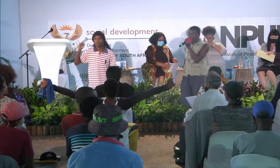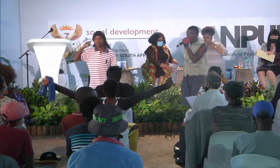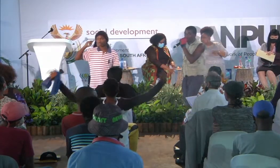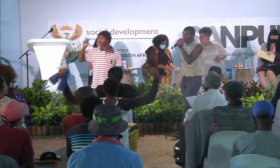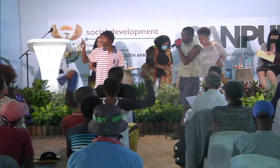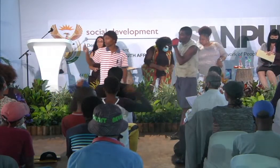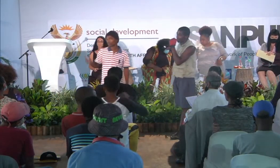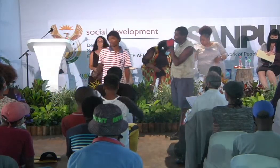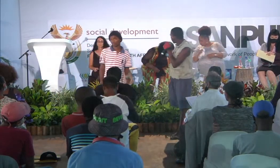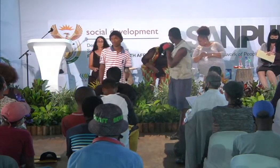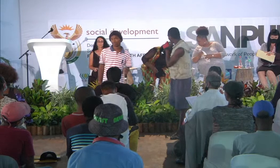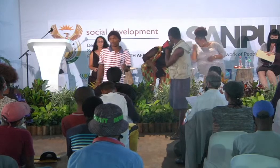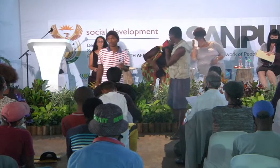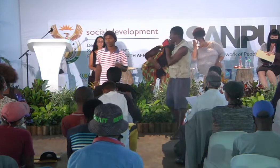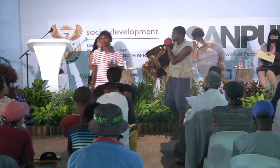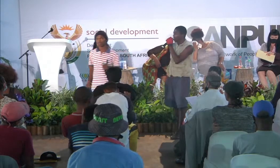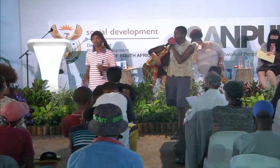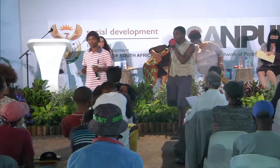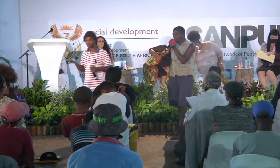Yeah.